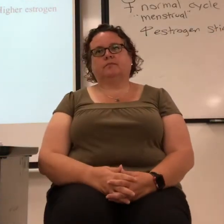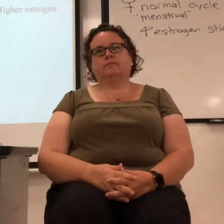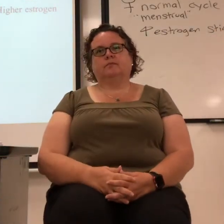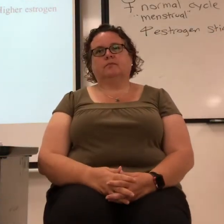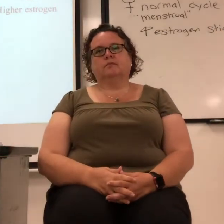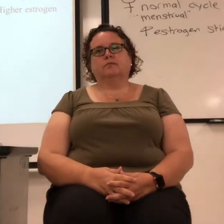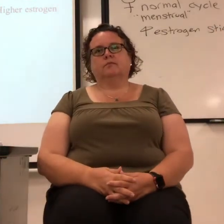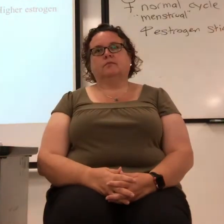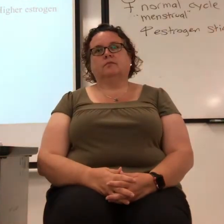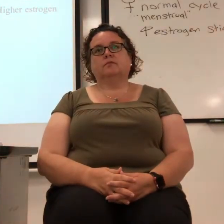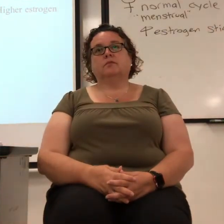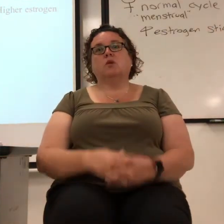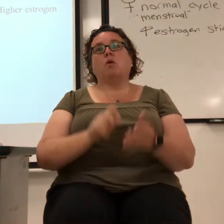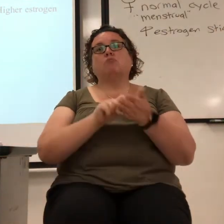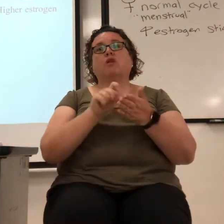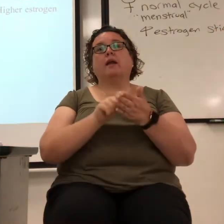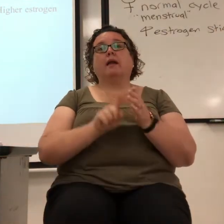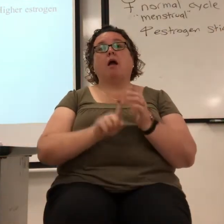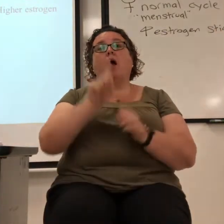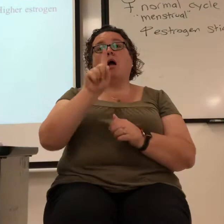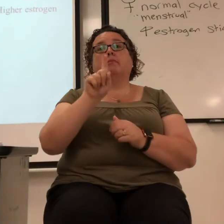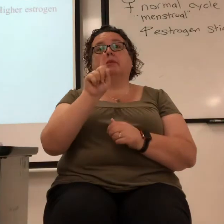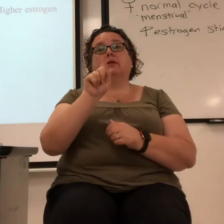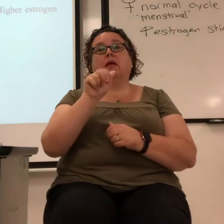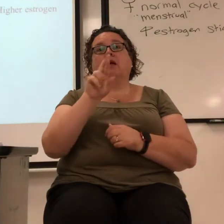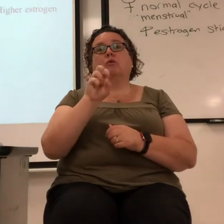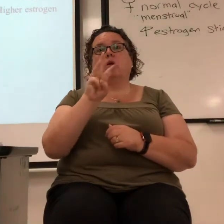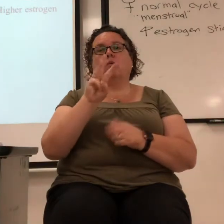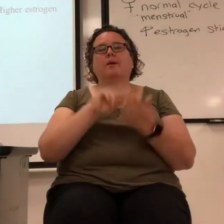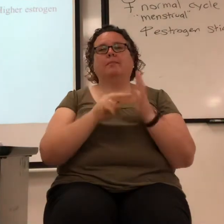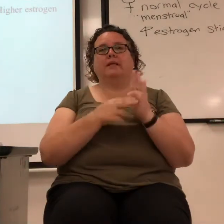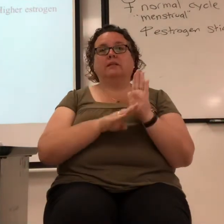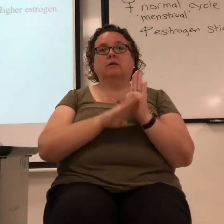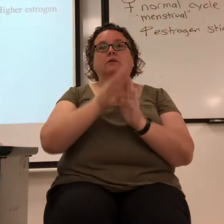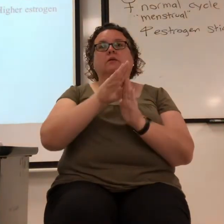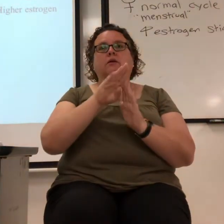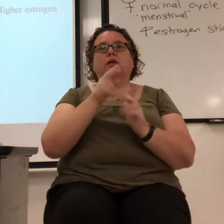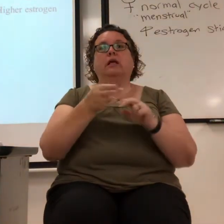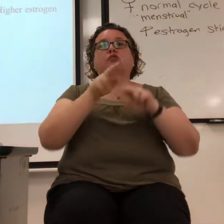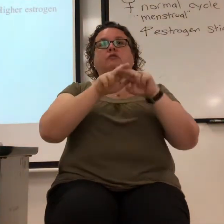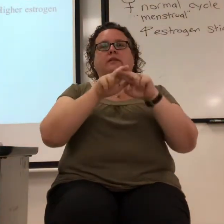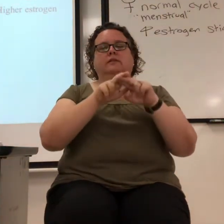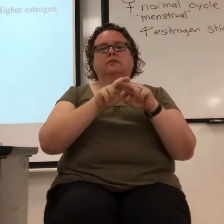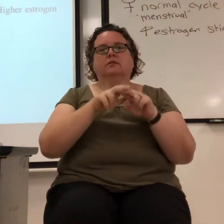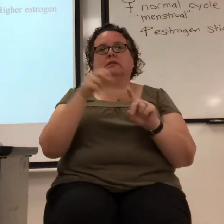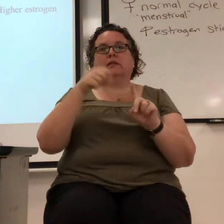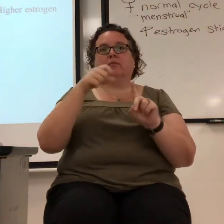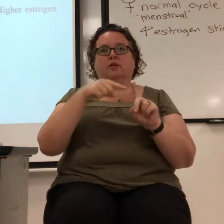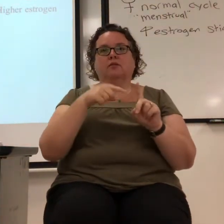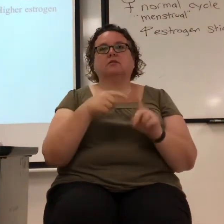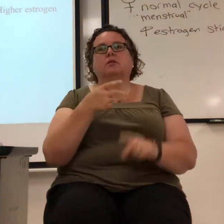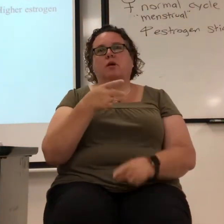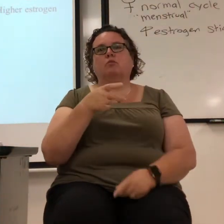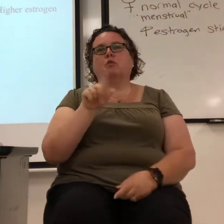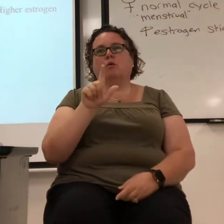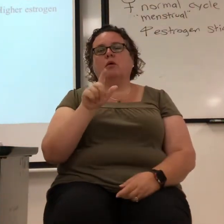So I'm writing up arrow, increase in estrogen stimulates PRL, prolactin release.